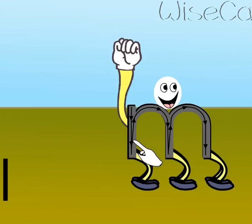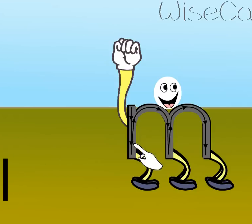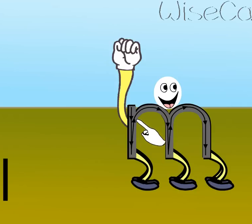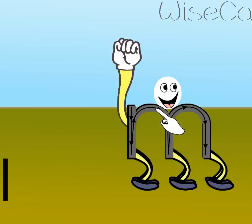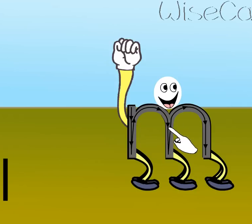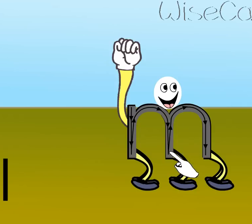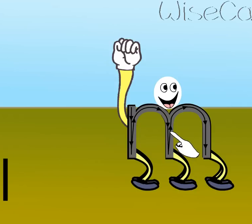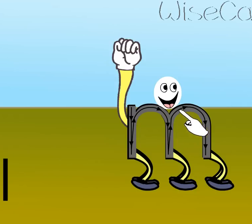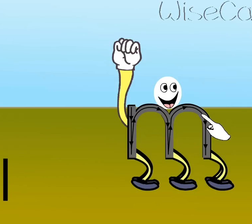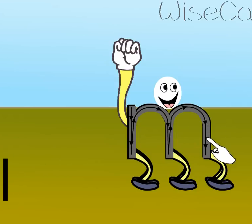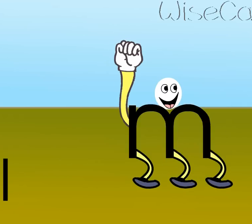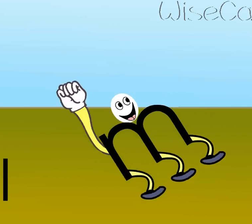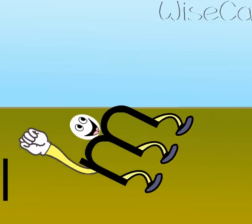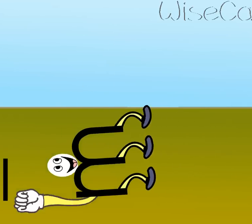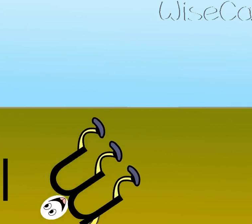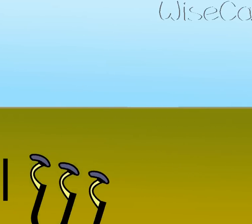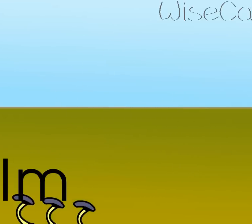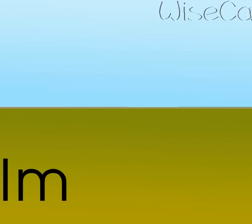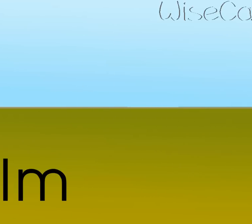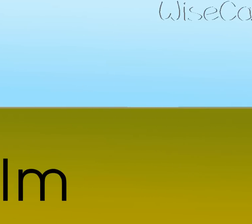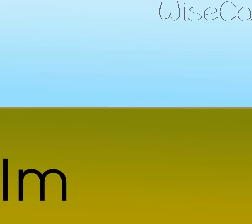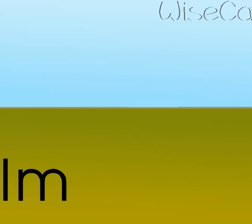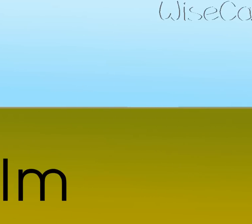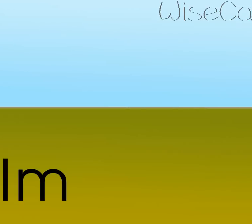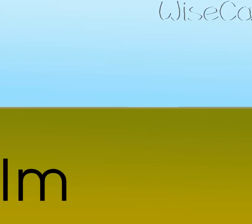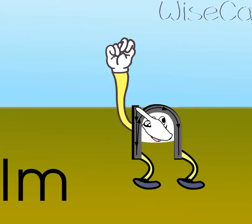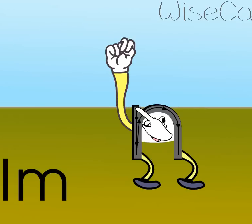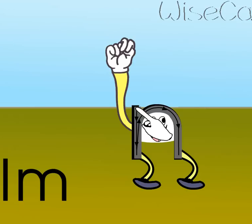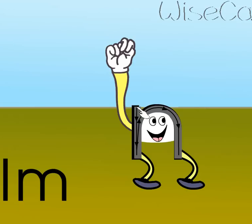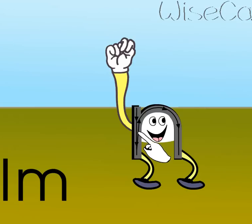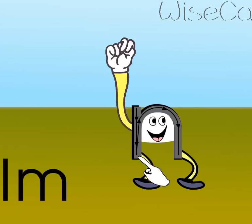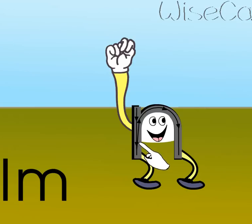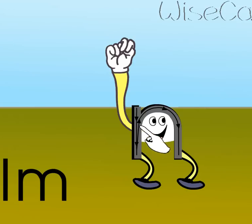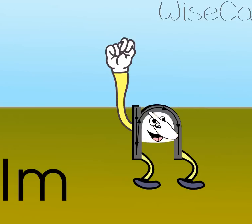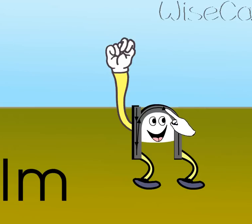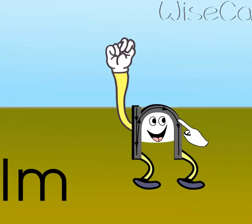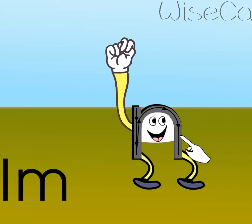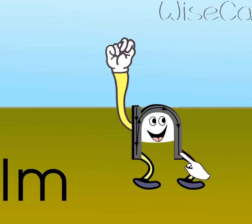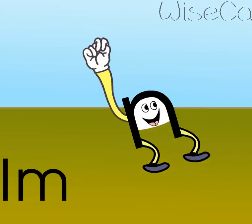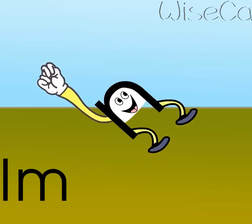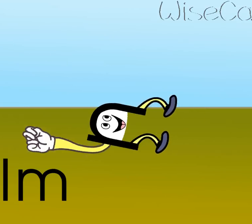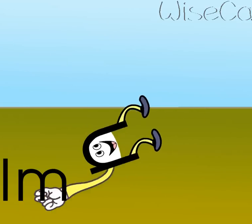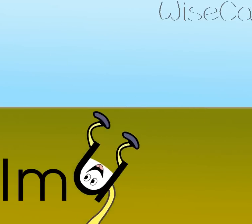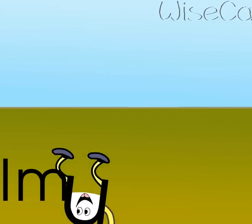M, M, M, M, M is M M, N, N, is N